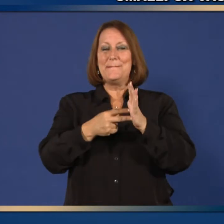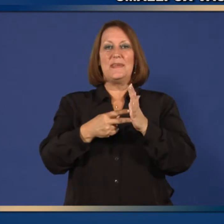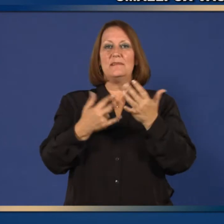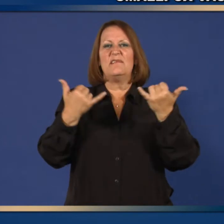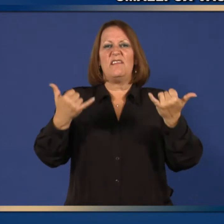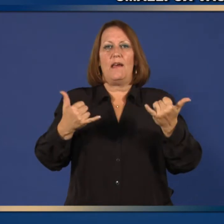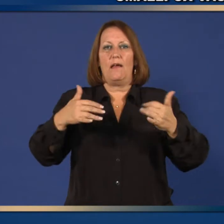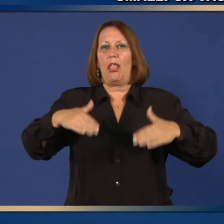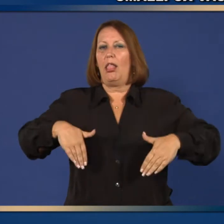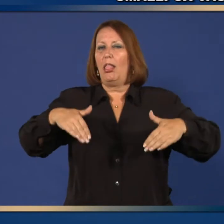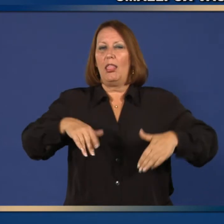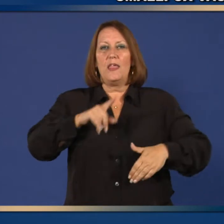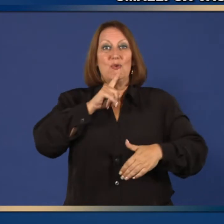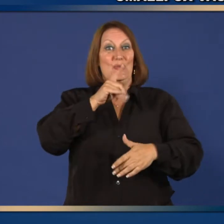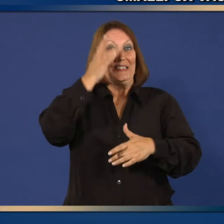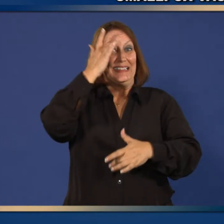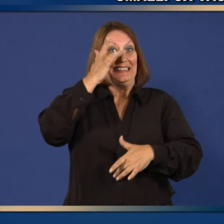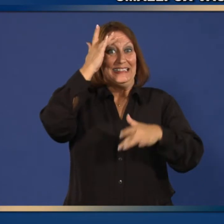skin problems.